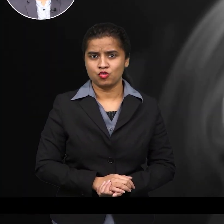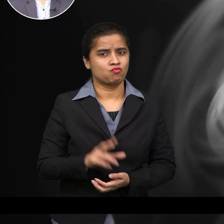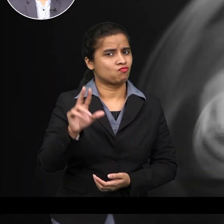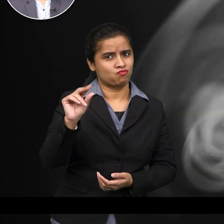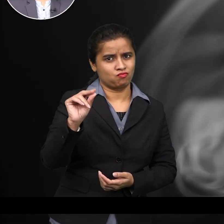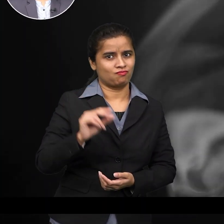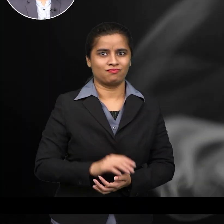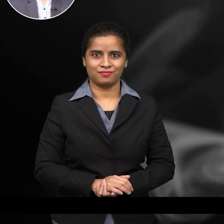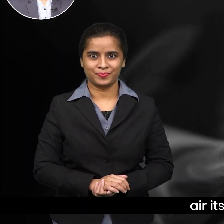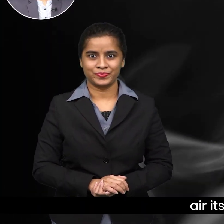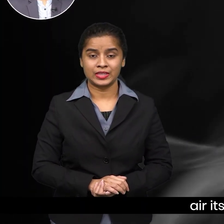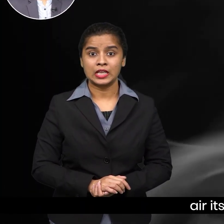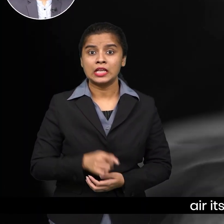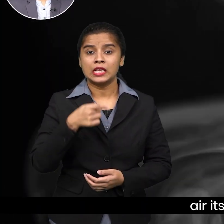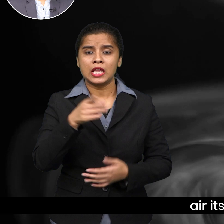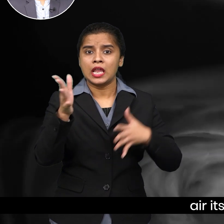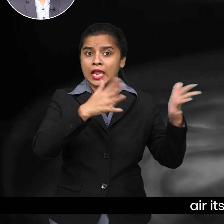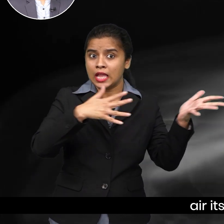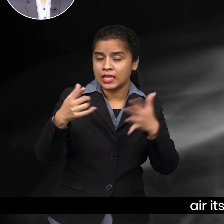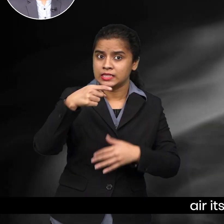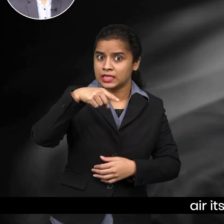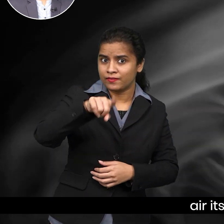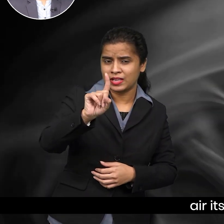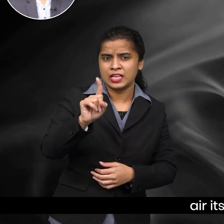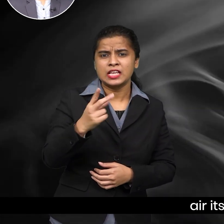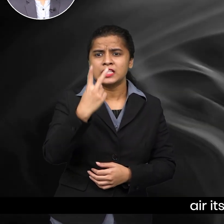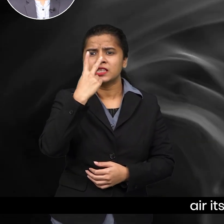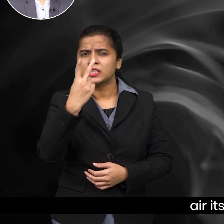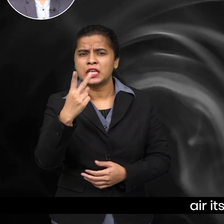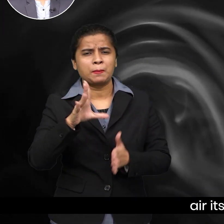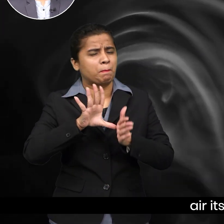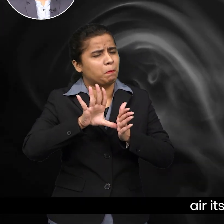No. Air itself can't be seen.